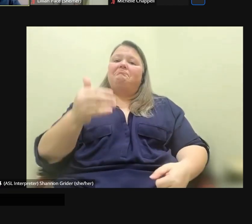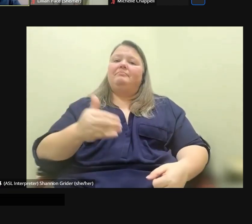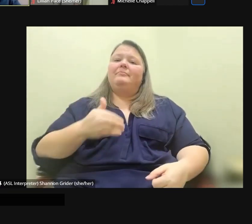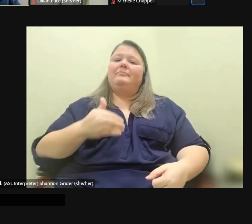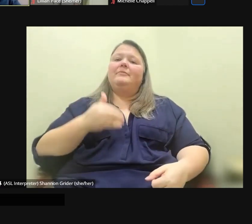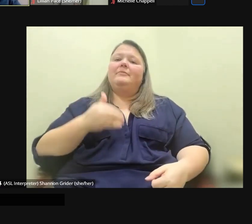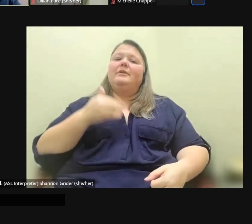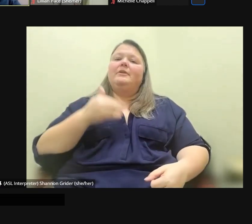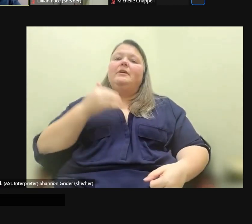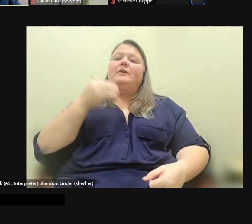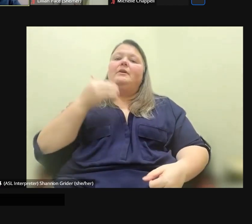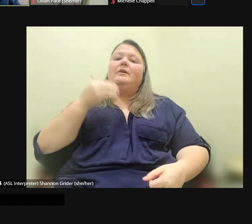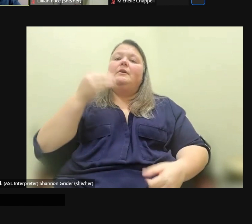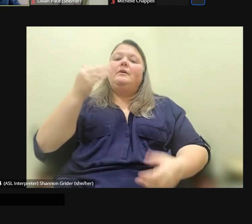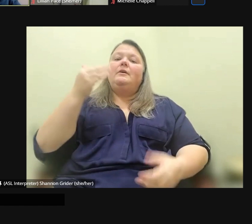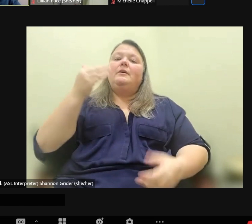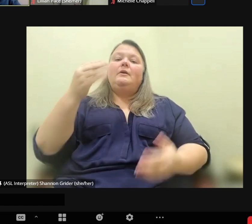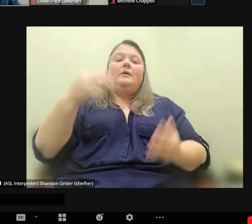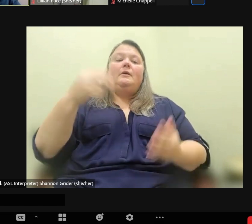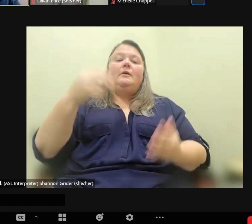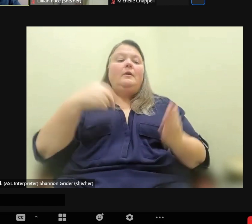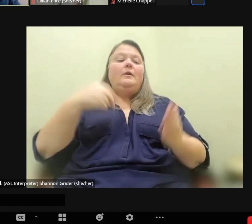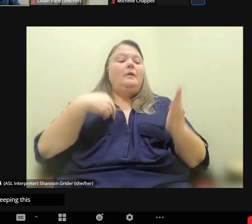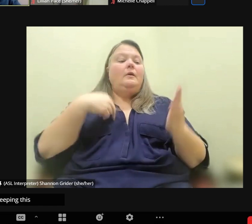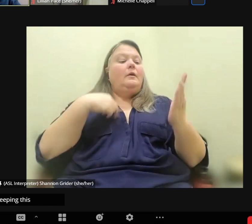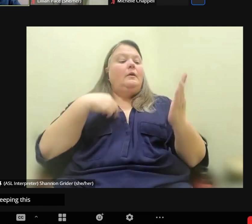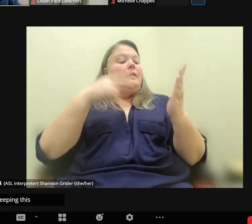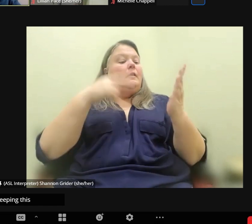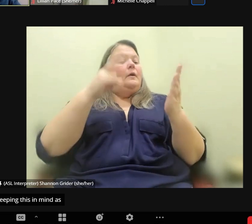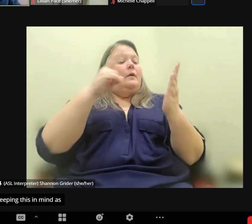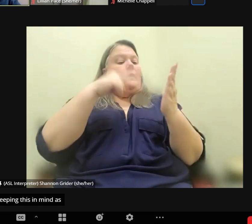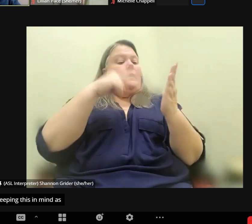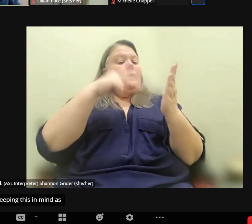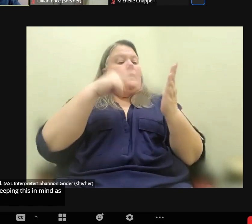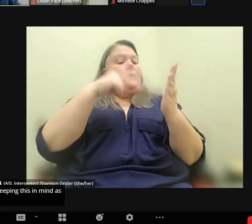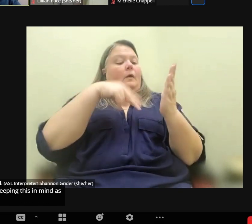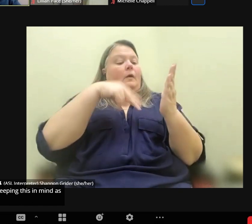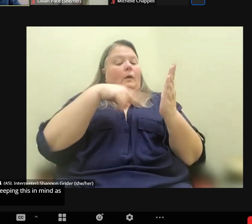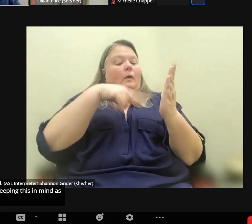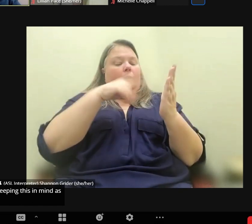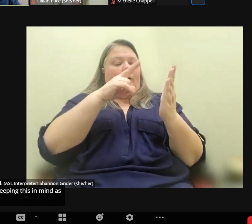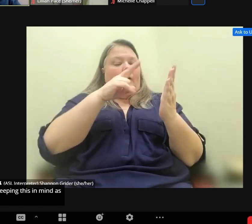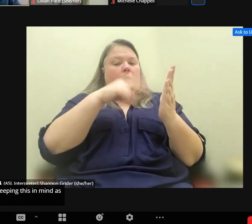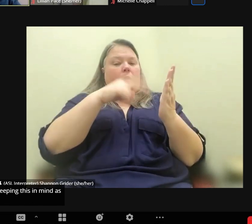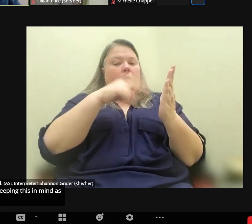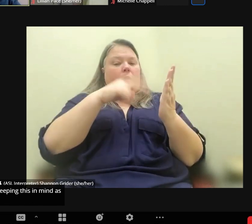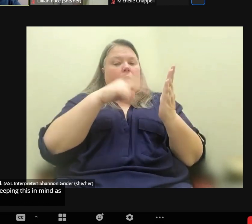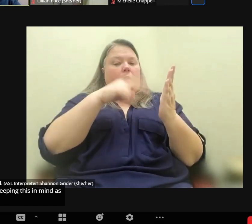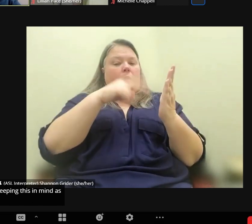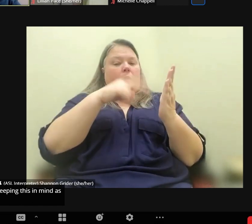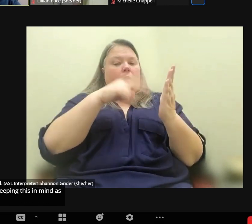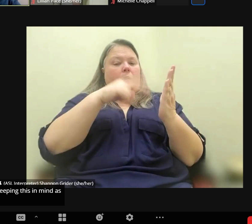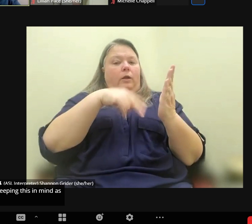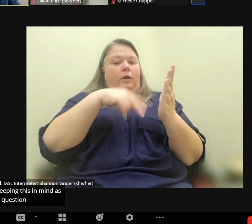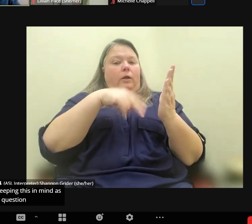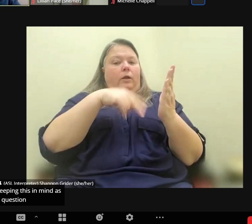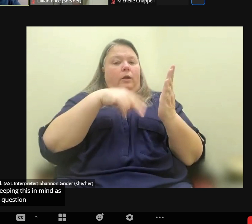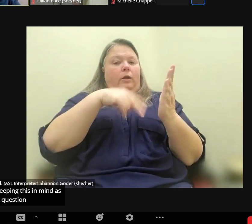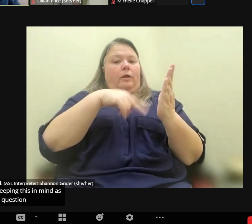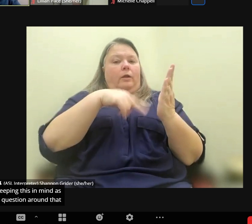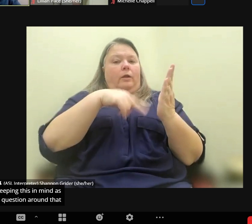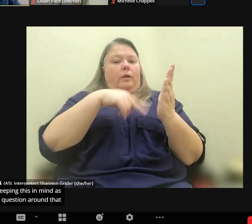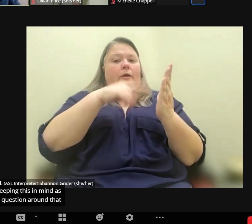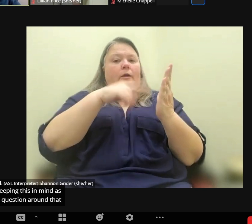okay, am I keeping this in mind as we're doing our work? and ask questions around that when